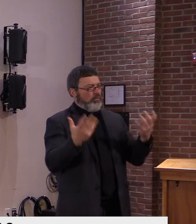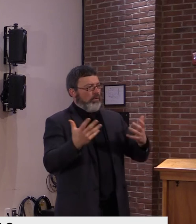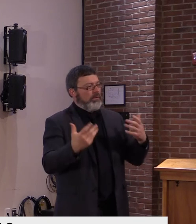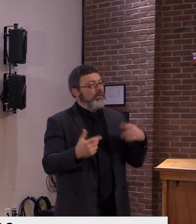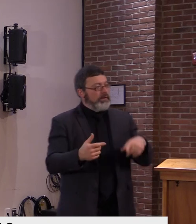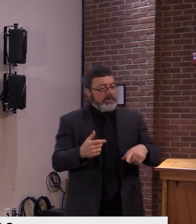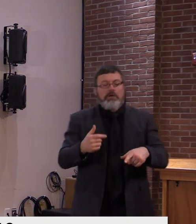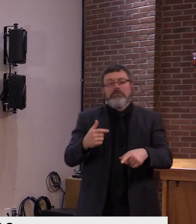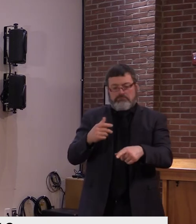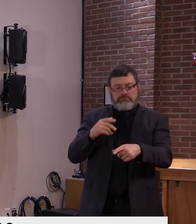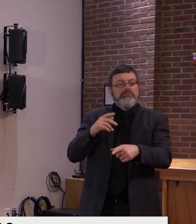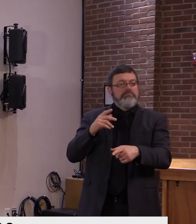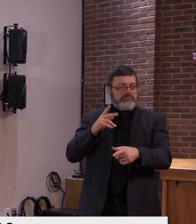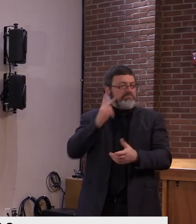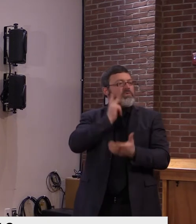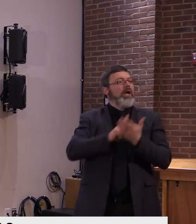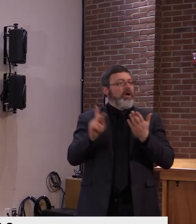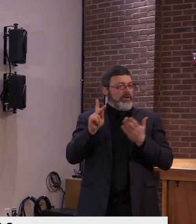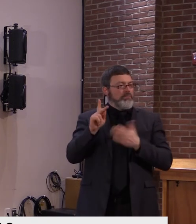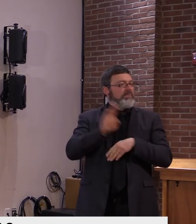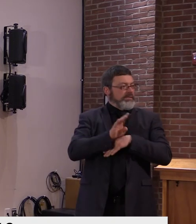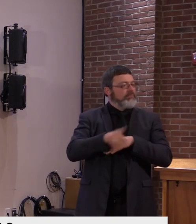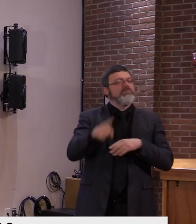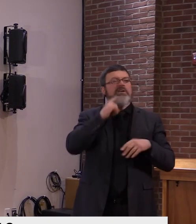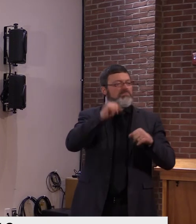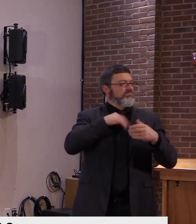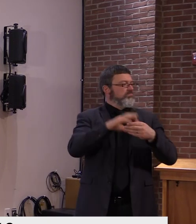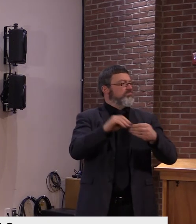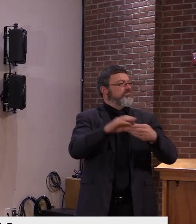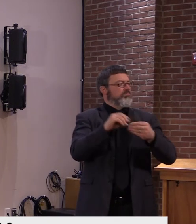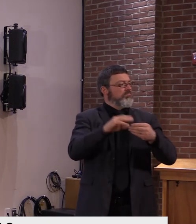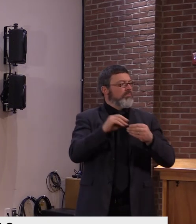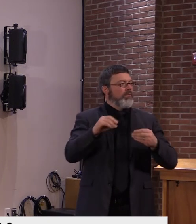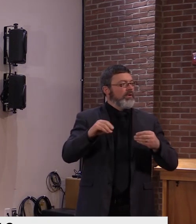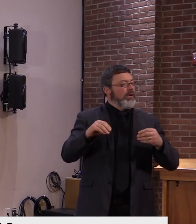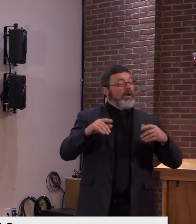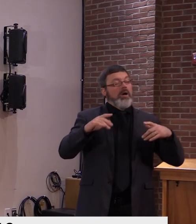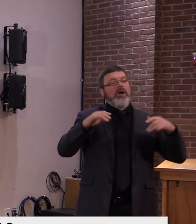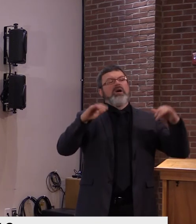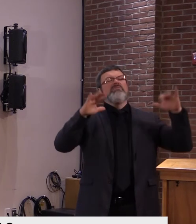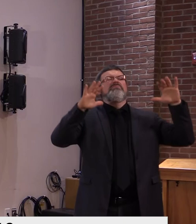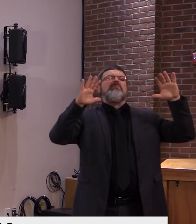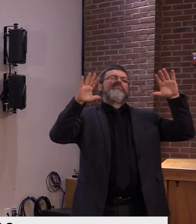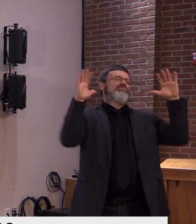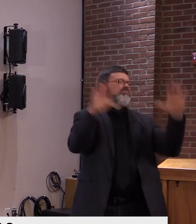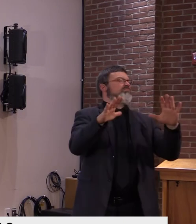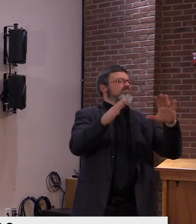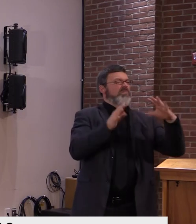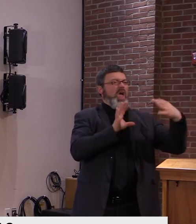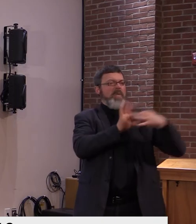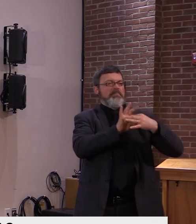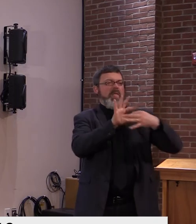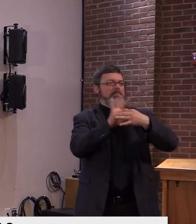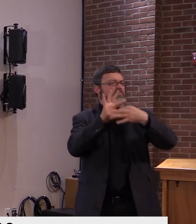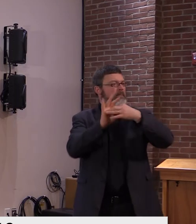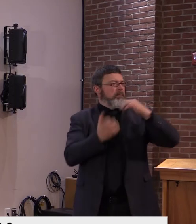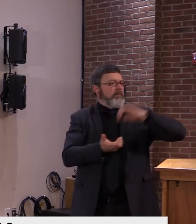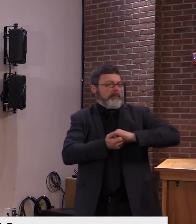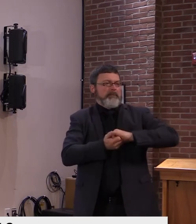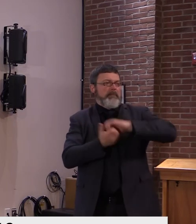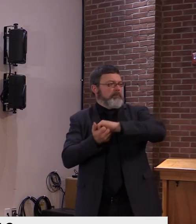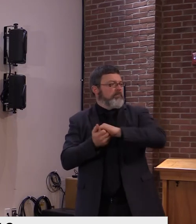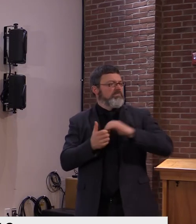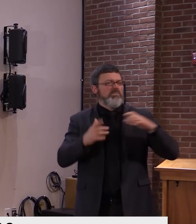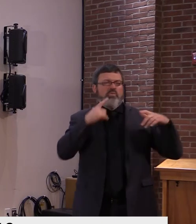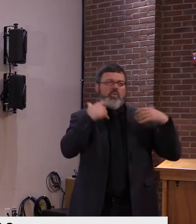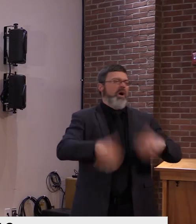Yes, the Vermont ski areas were great partners in coming up with a safe plan for operations for this winter. The guidance is